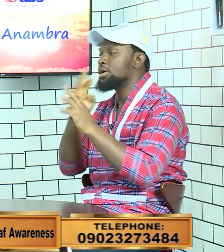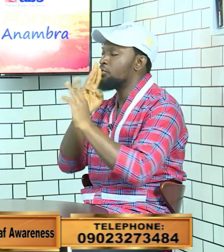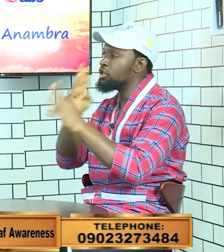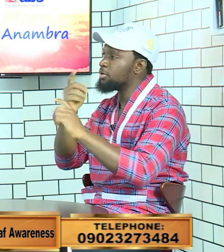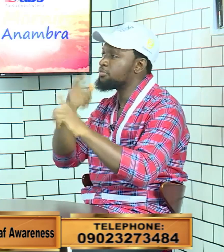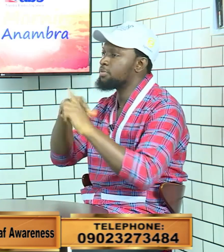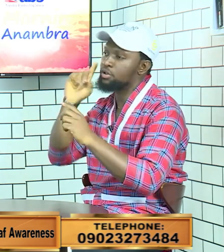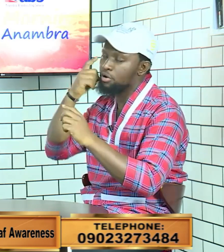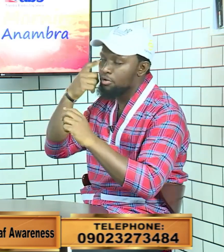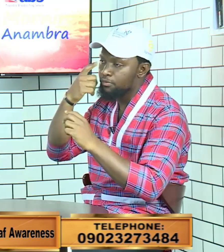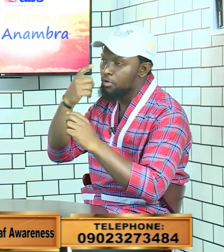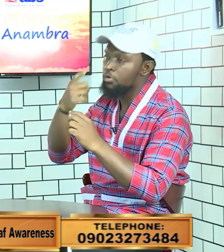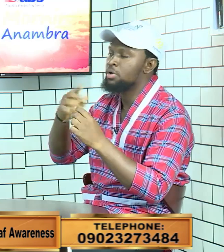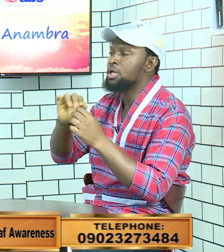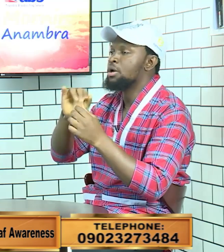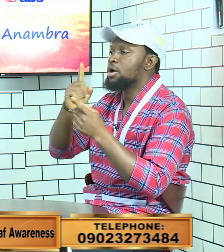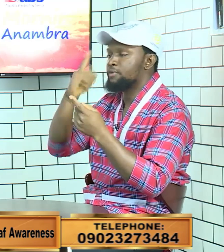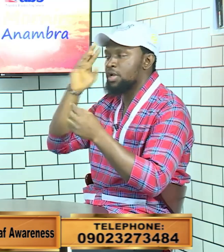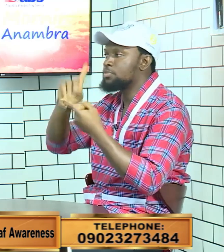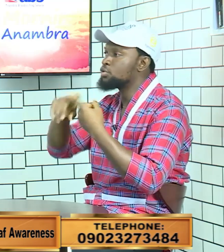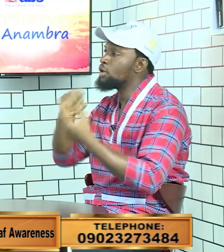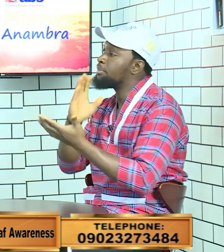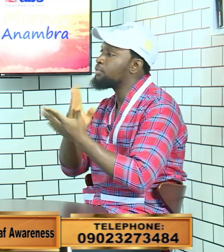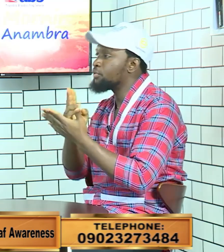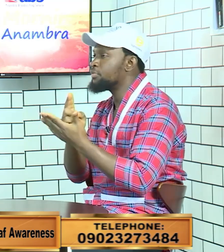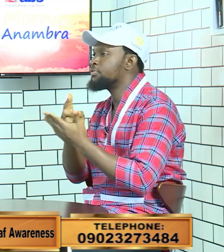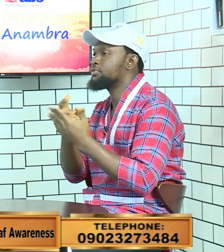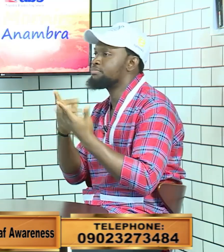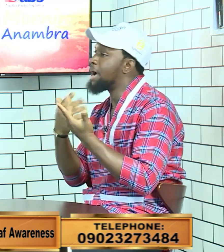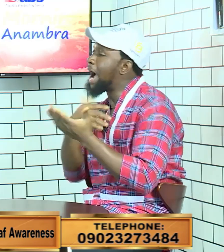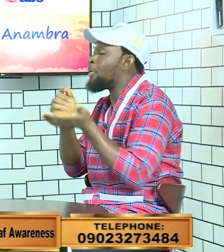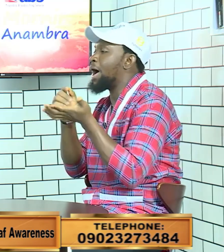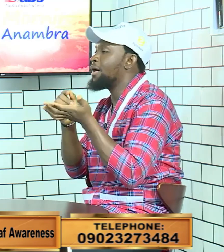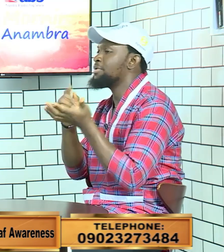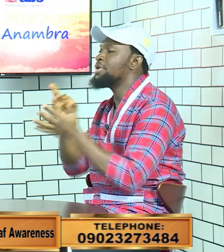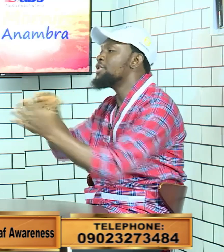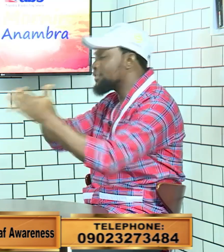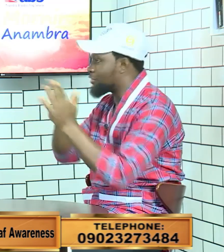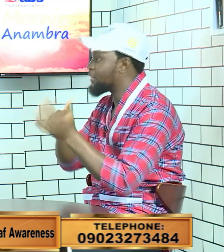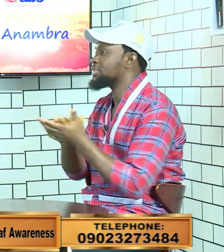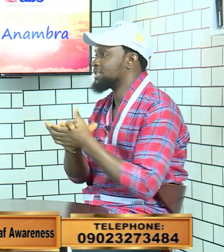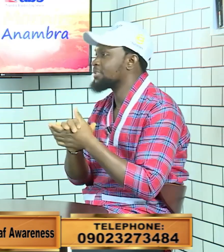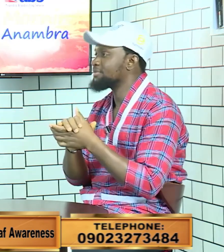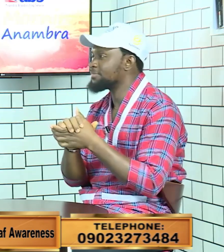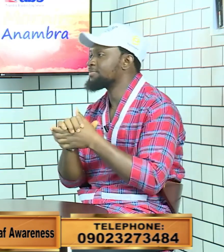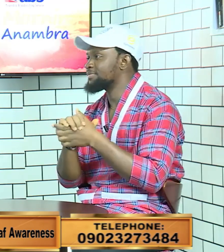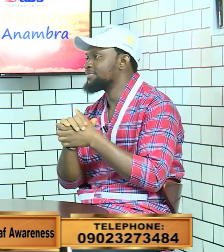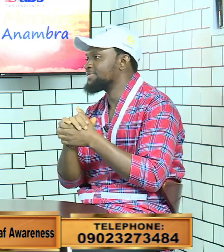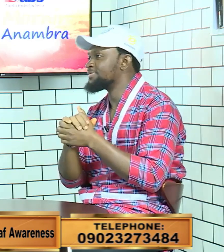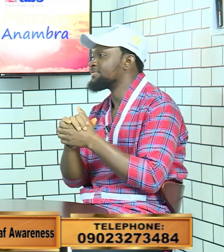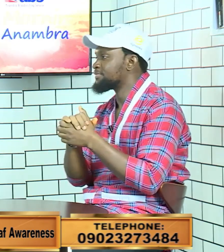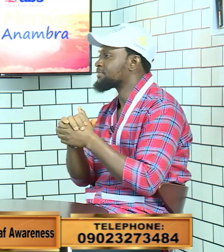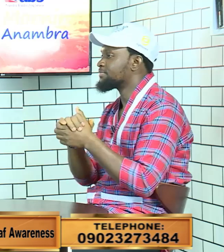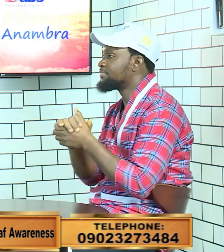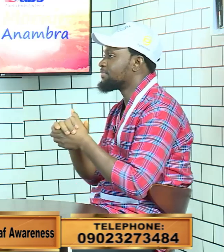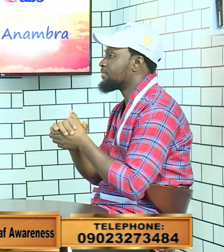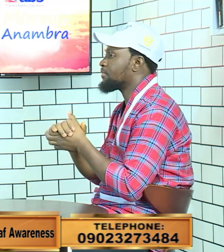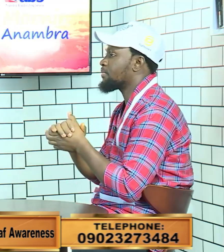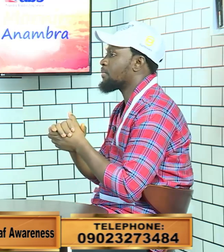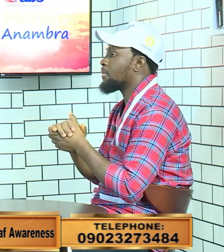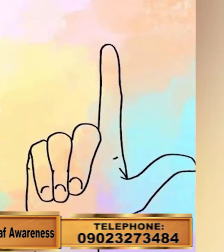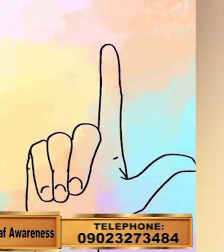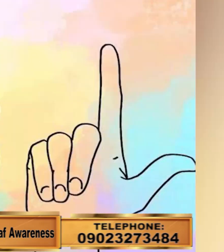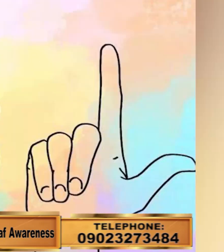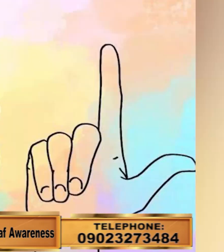get a response from the governor for him to approve our request. Okay.